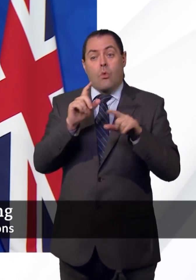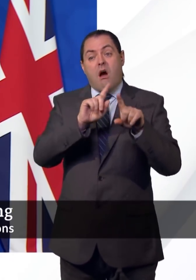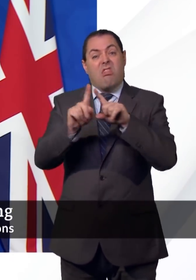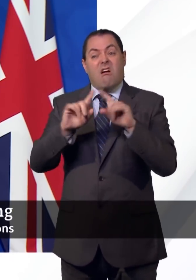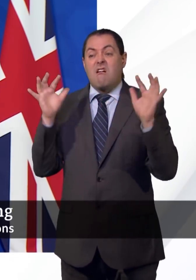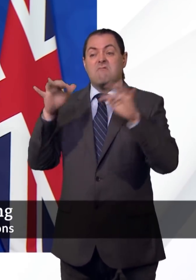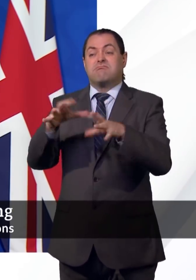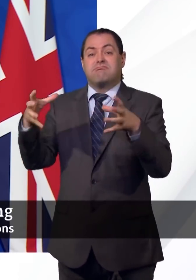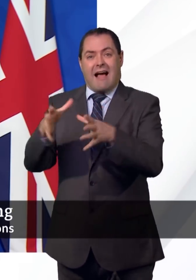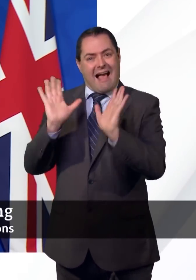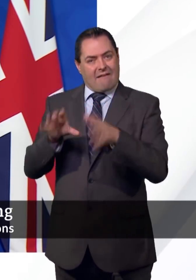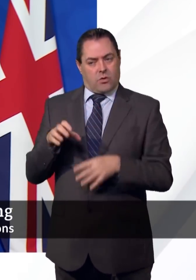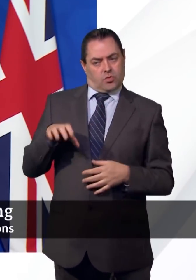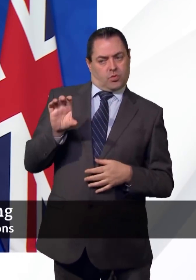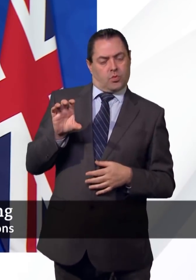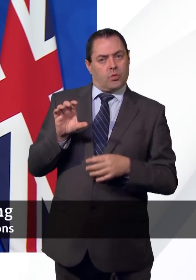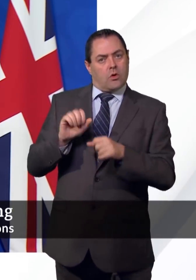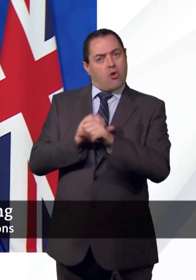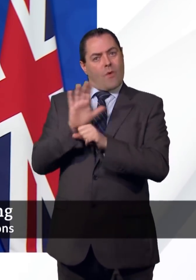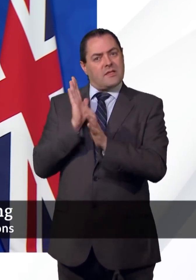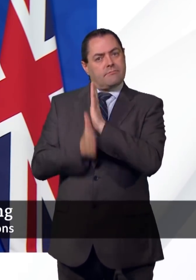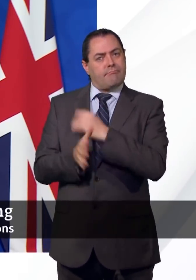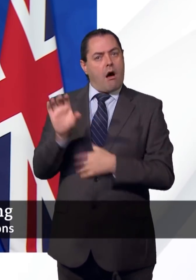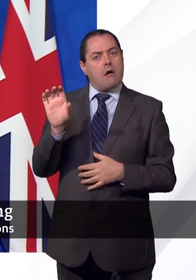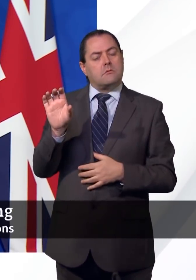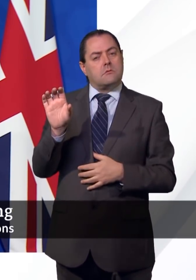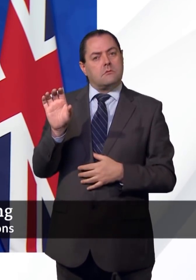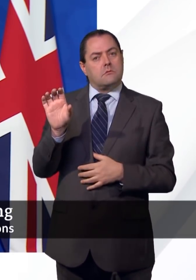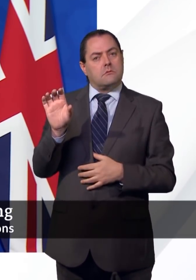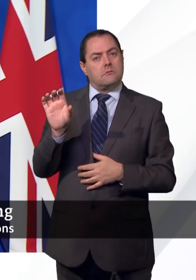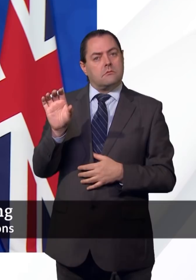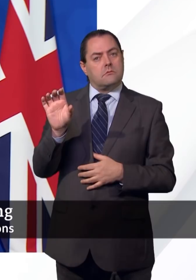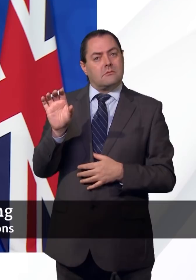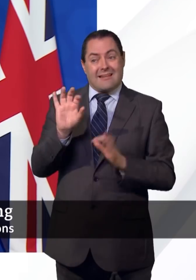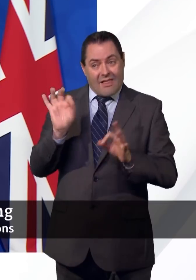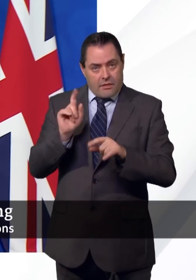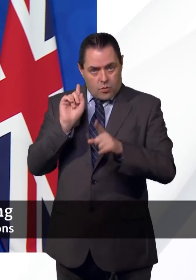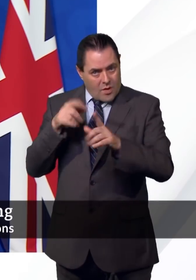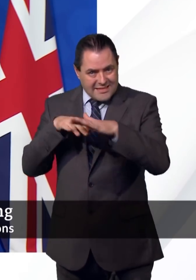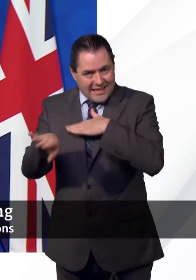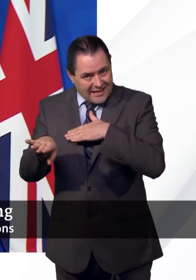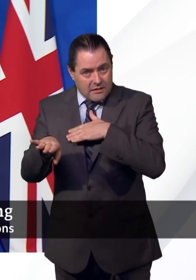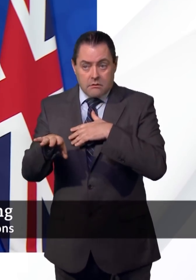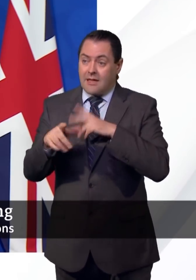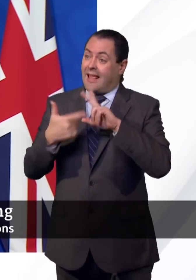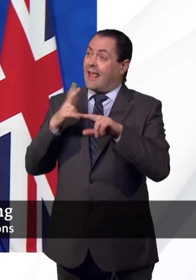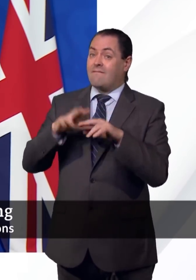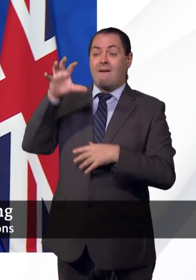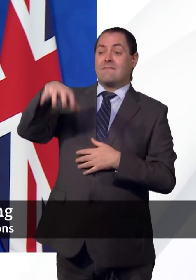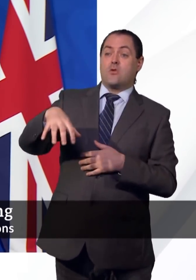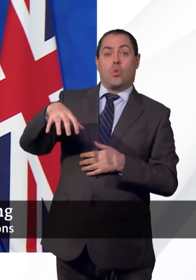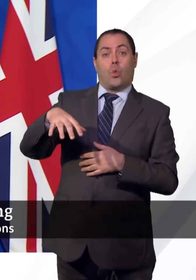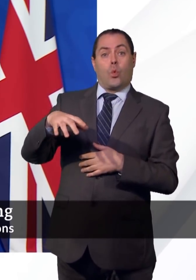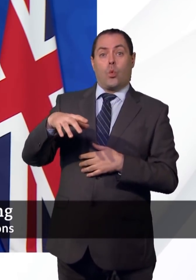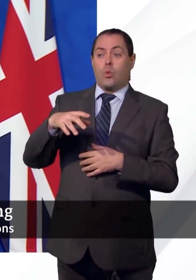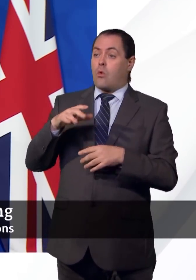large crowds gather, including unseated indoor venues with more than 500 people,